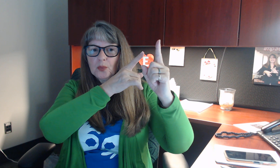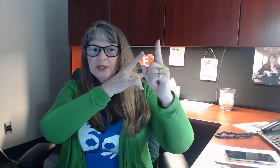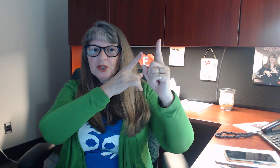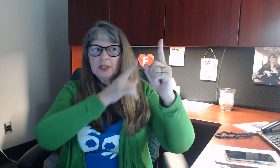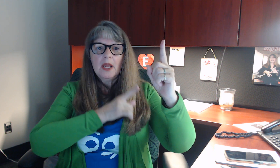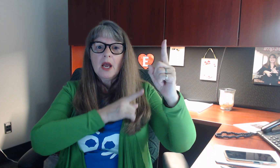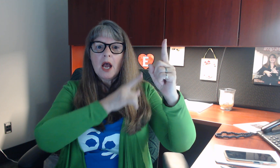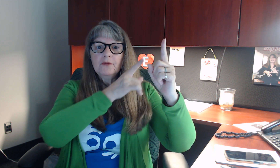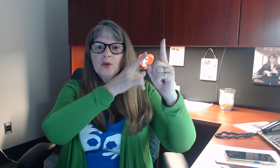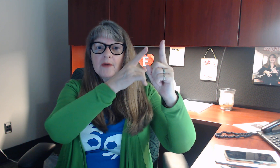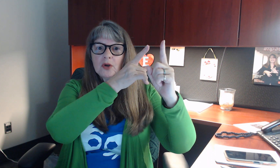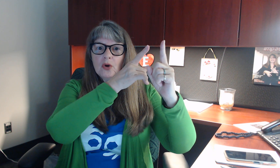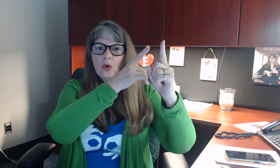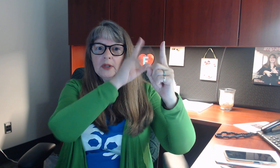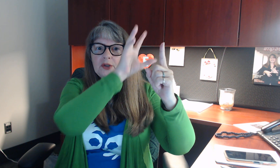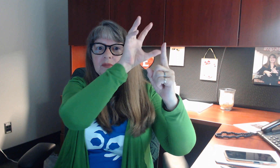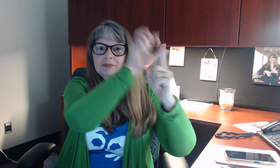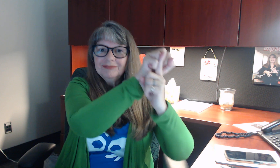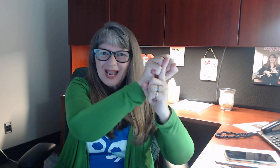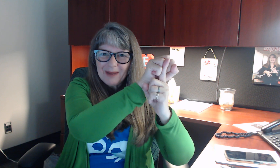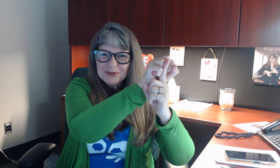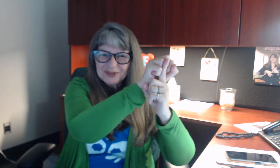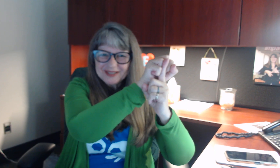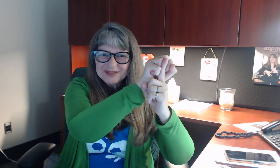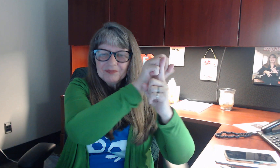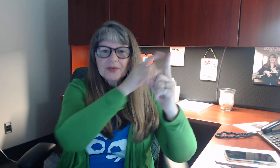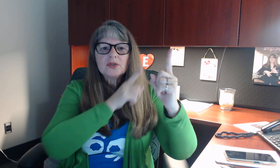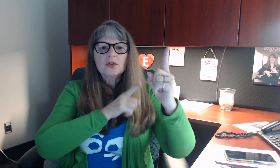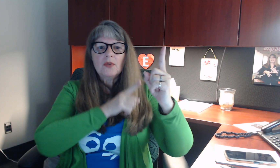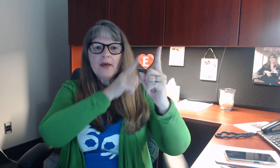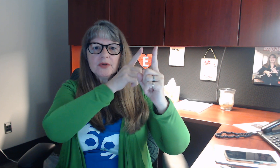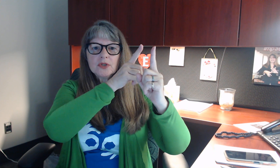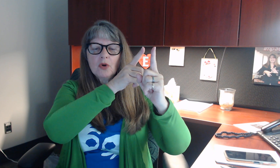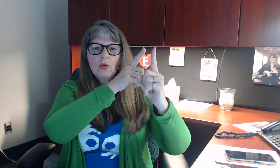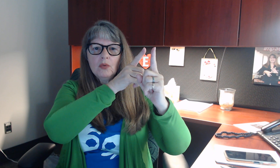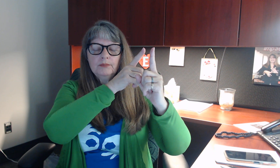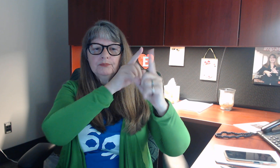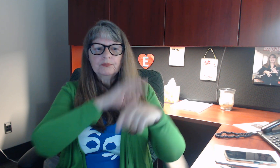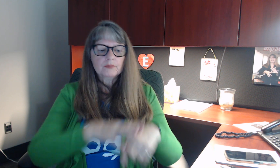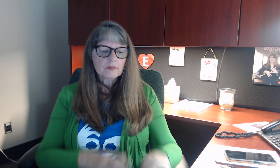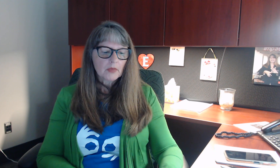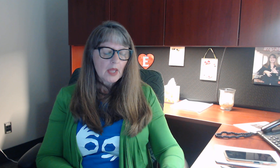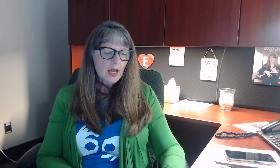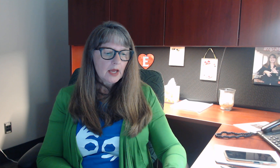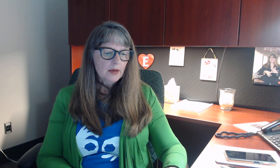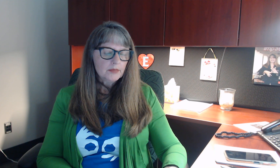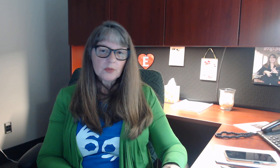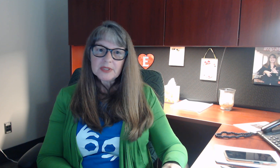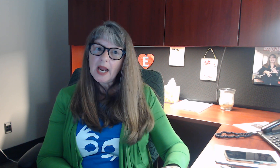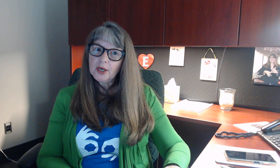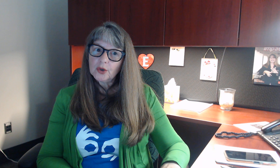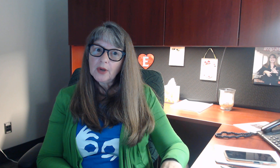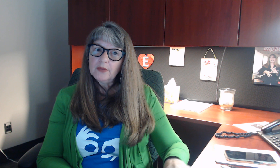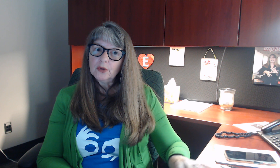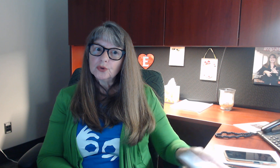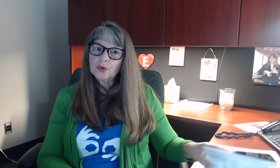it. If you have a goal and you capture it, so you have this goal, so it's higher and you're trying